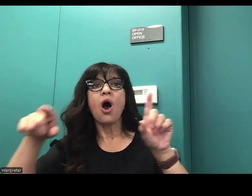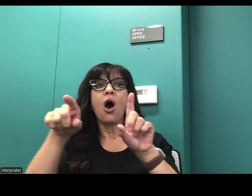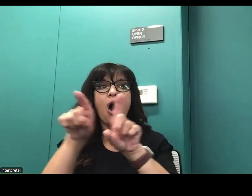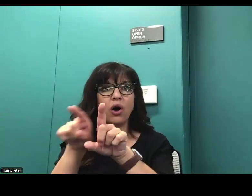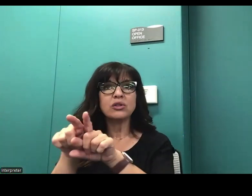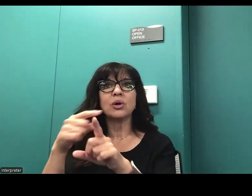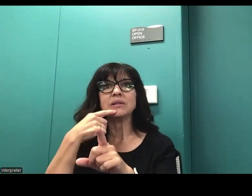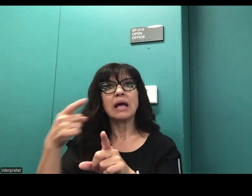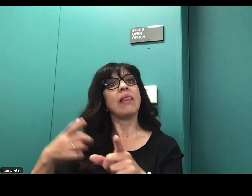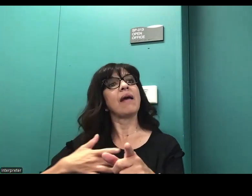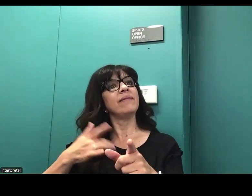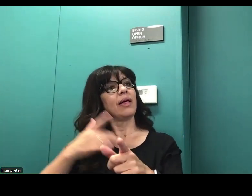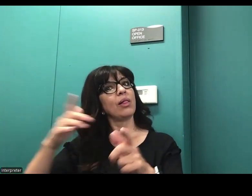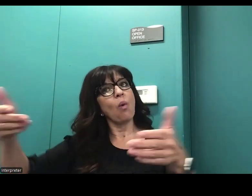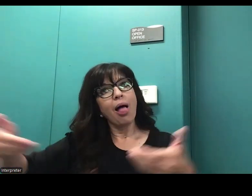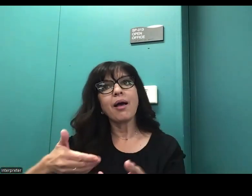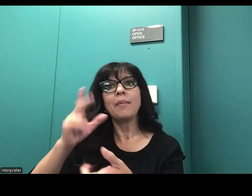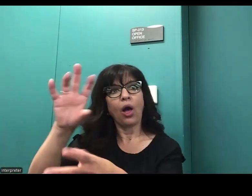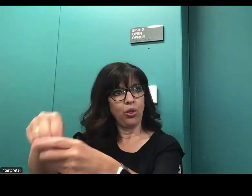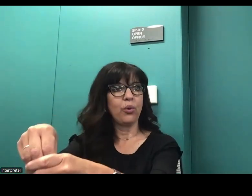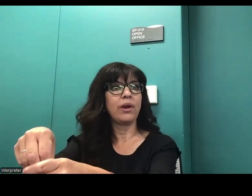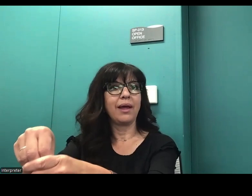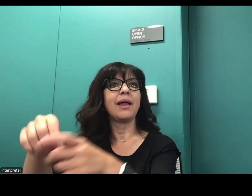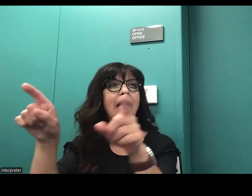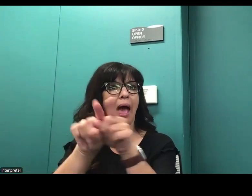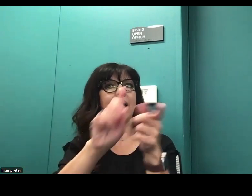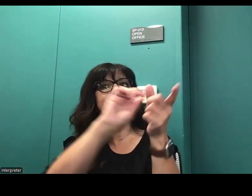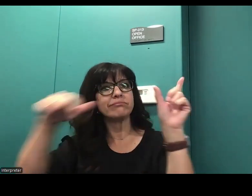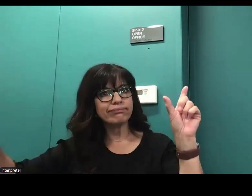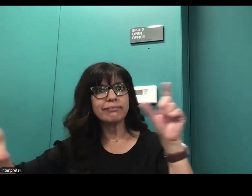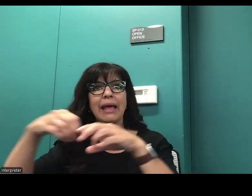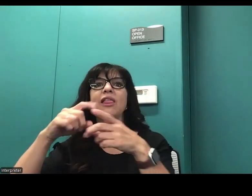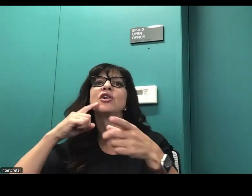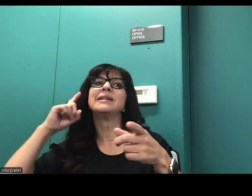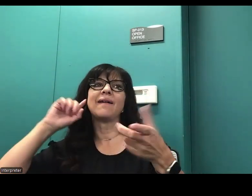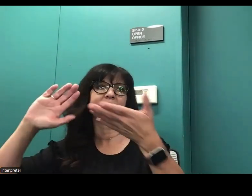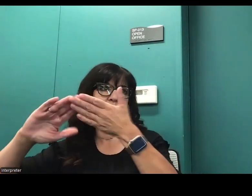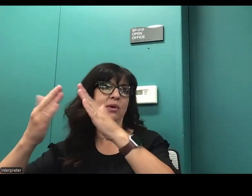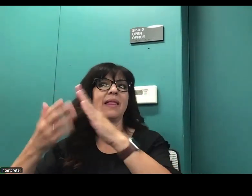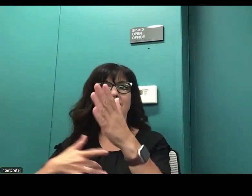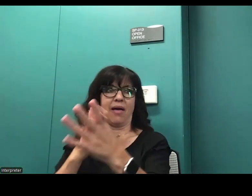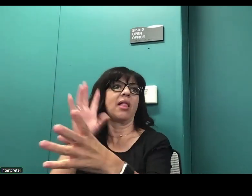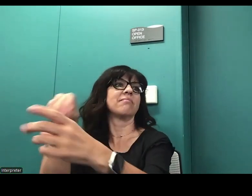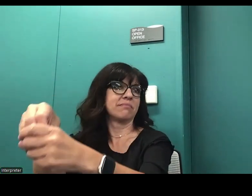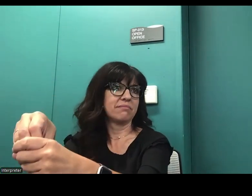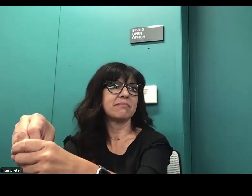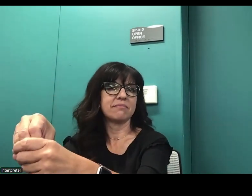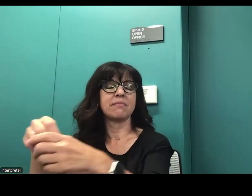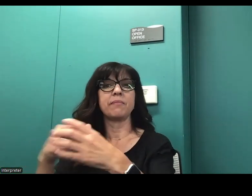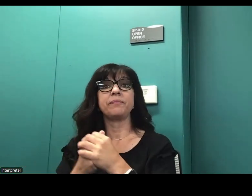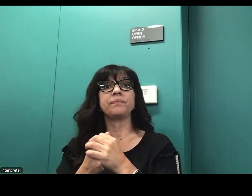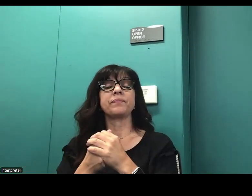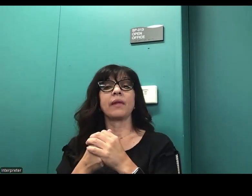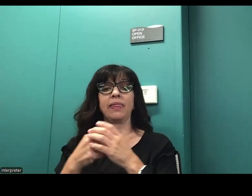reported feeling welcomed and included as LGBTQ plus people in their deaf communities, and that